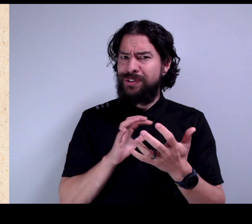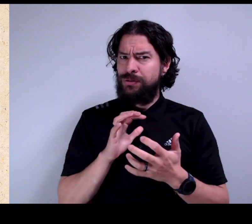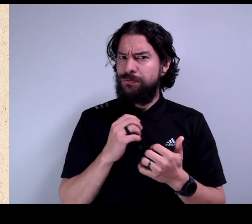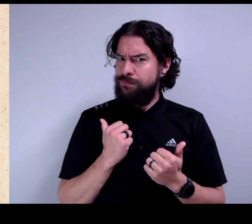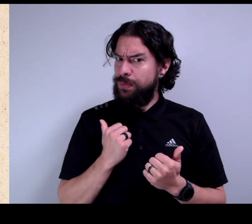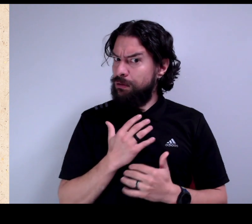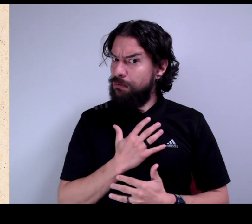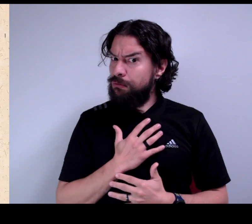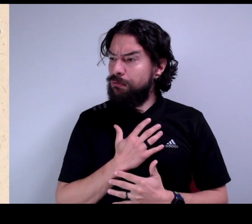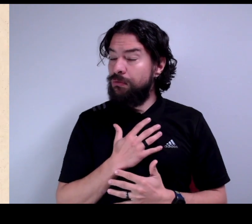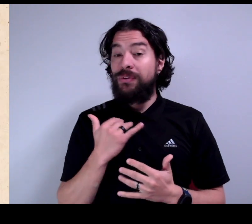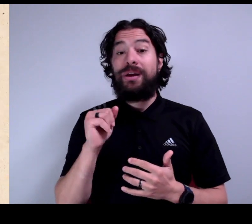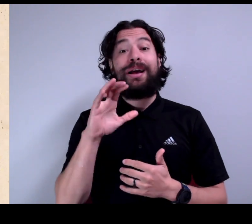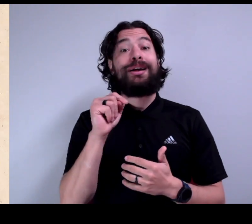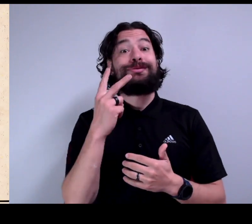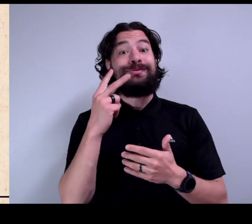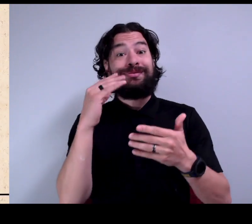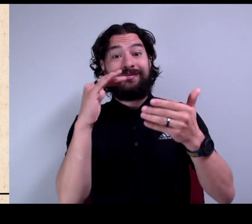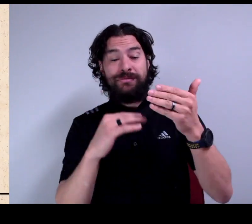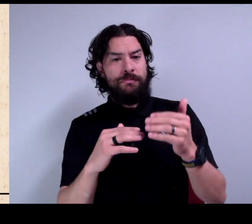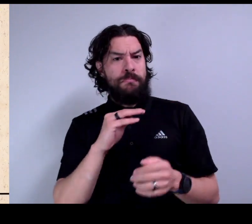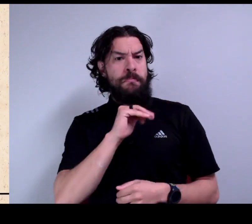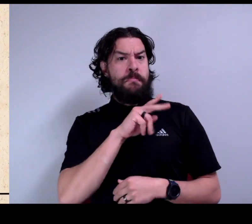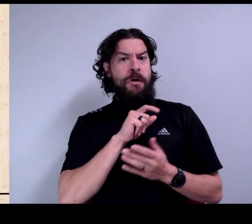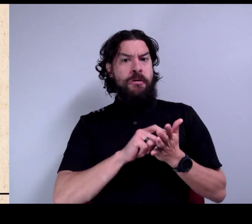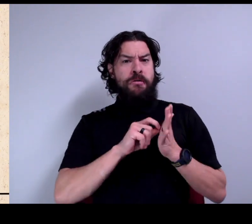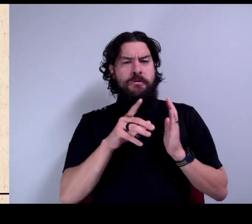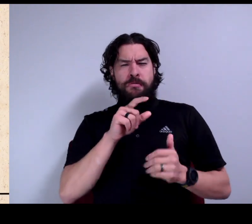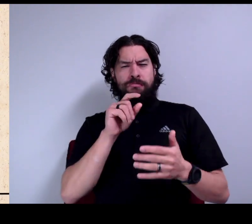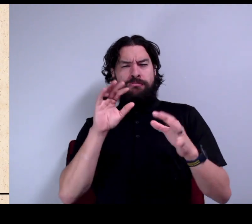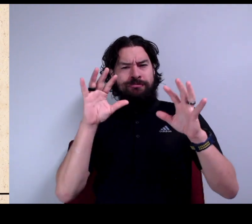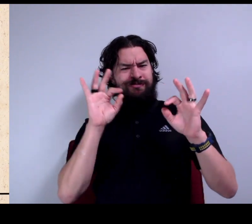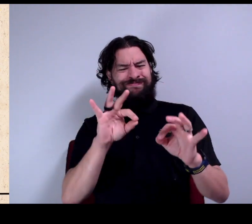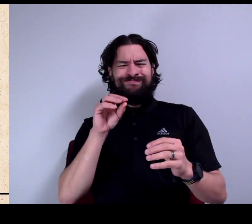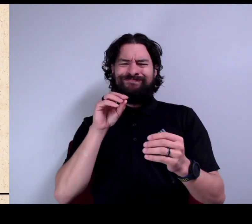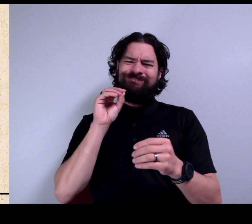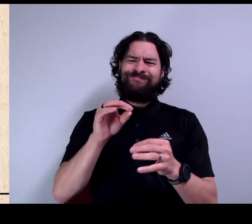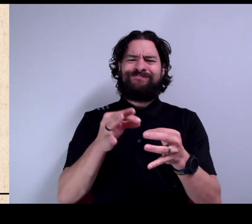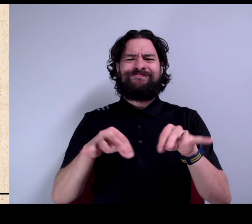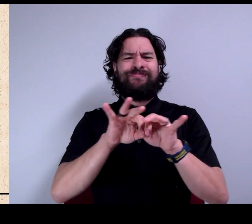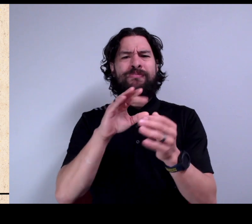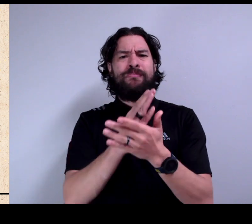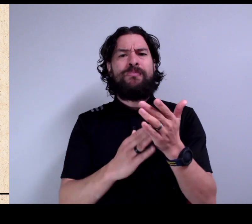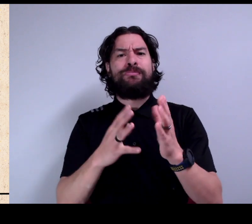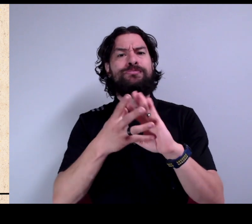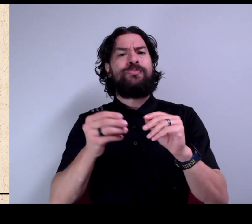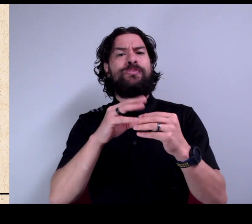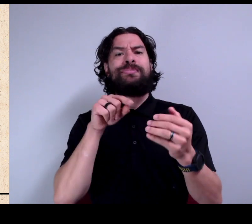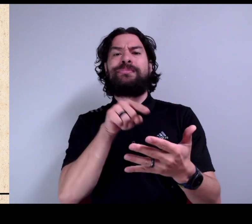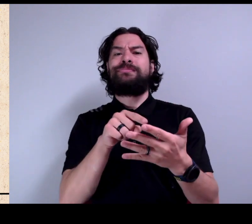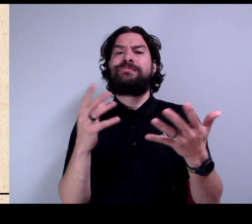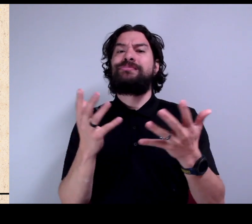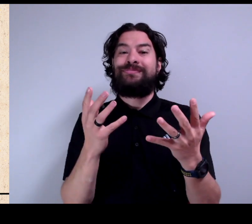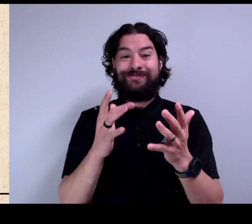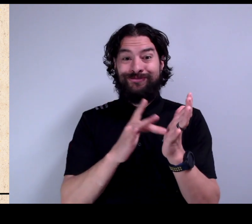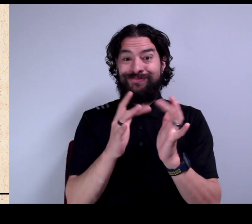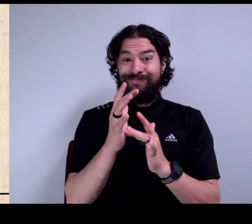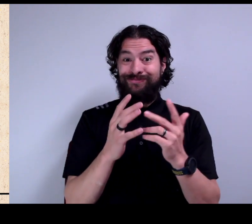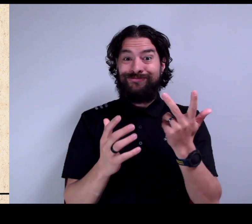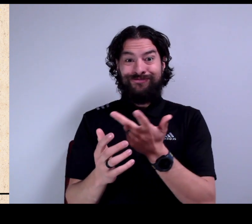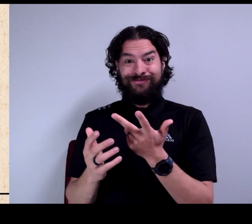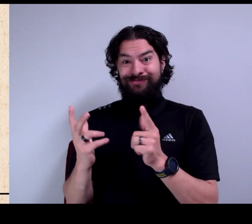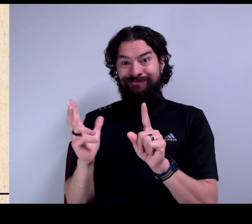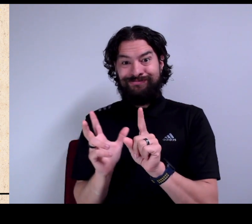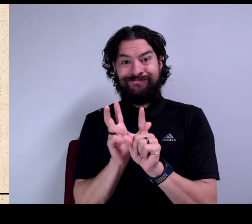in confusion and fear. And so here in Act 2, Mark has placed another key story that echoes the book's introduction. Jesus takes 3 of